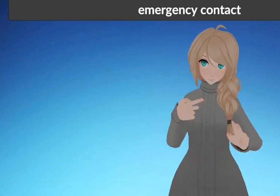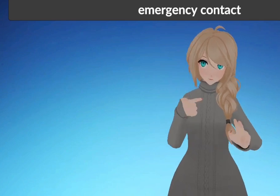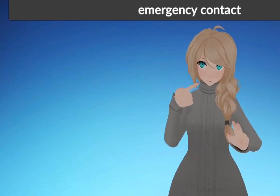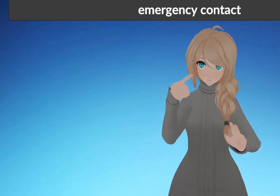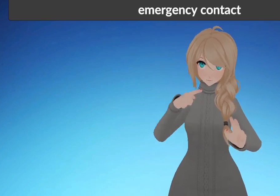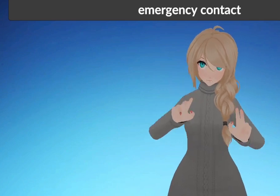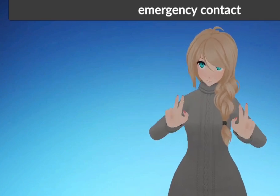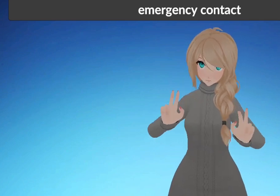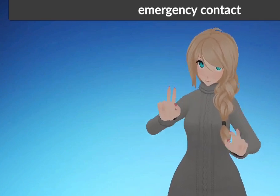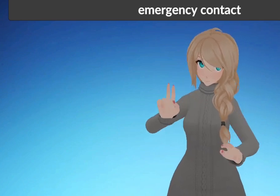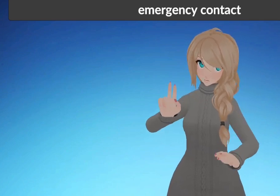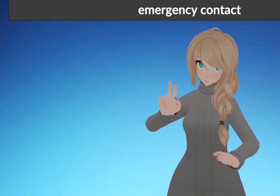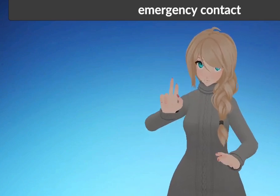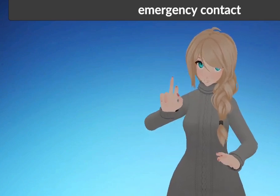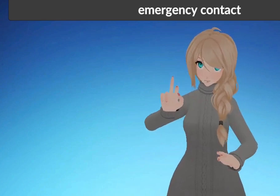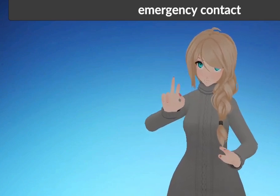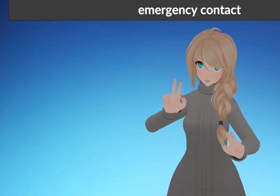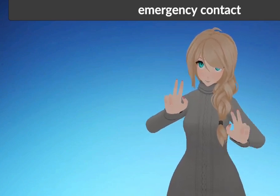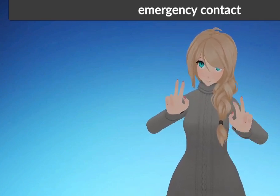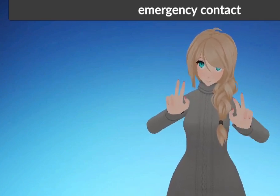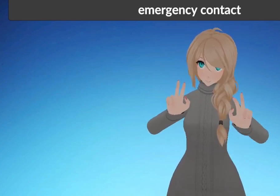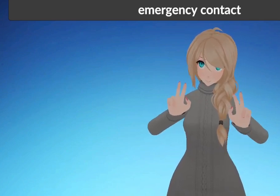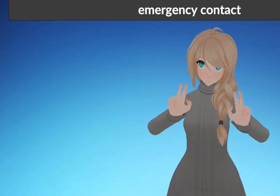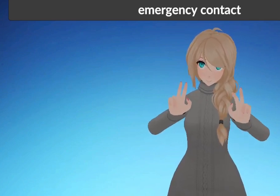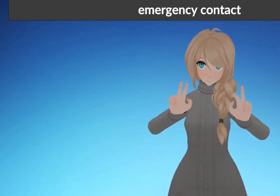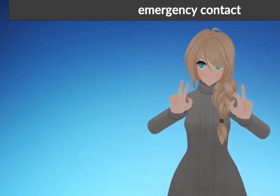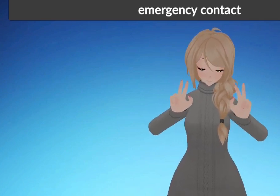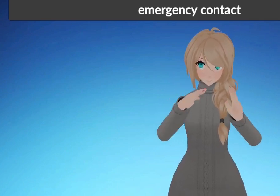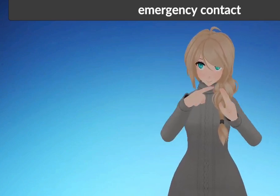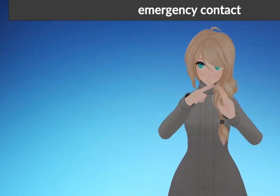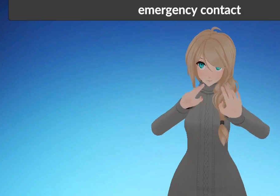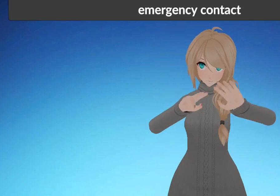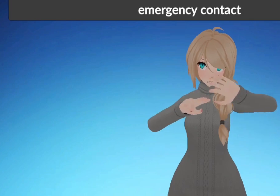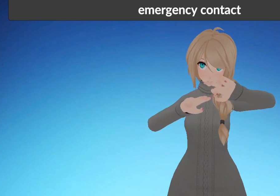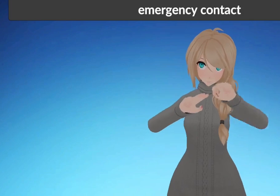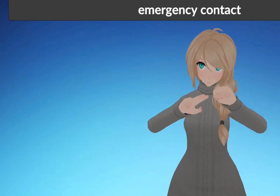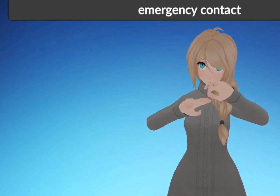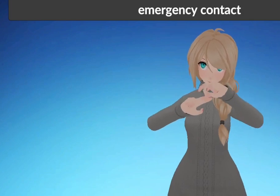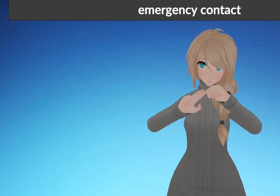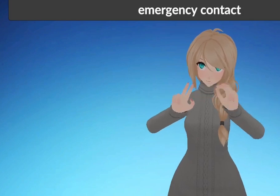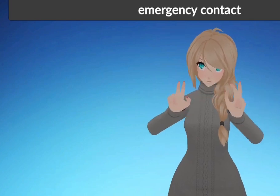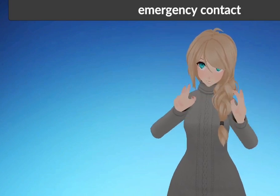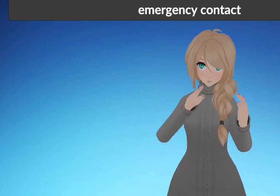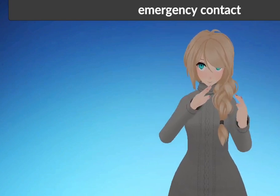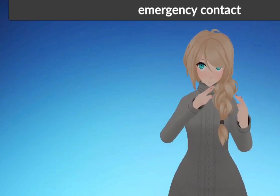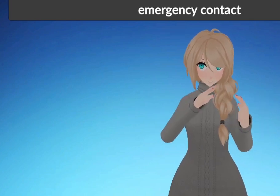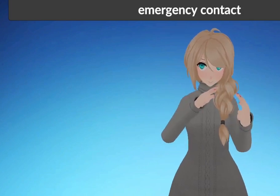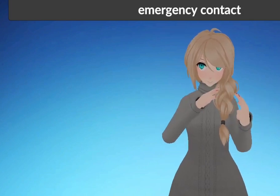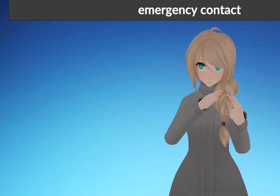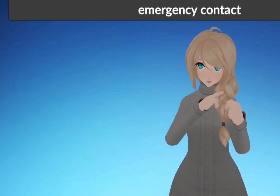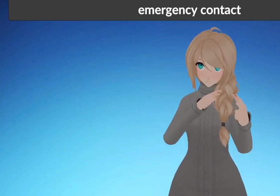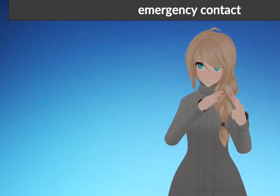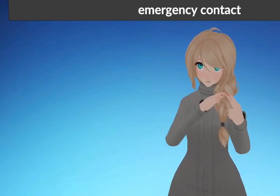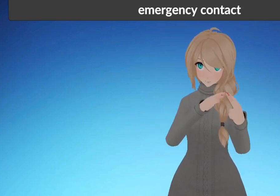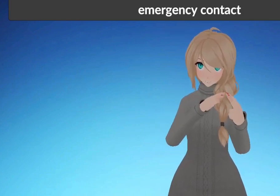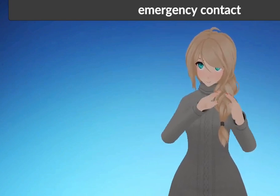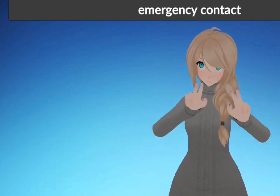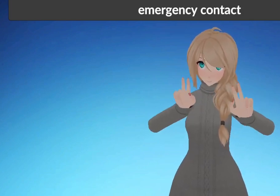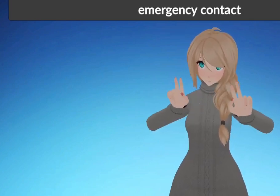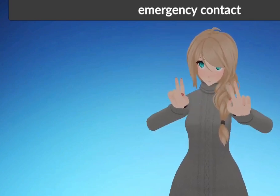For me, is two Ben Thunder. Two Ben Thunder. Qantas.